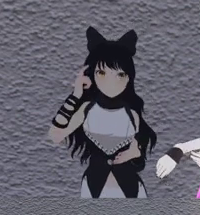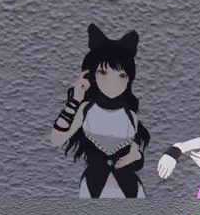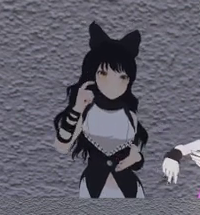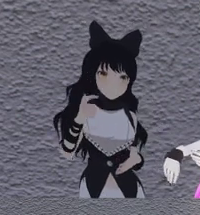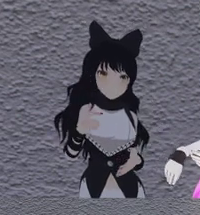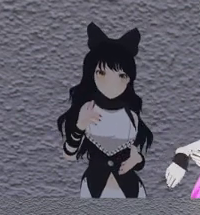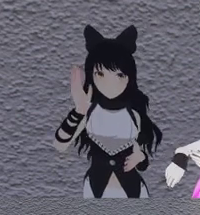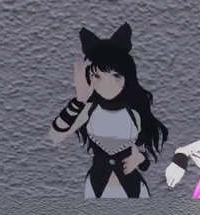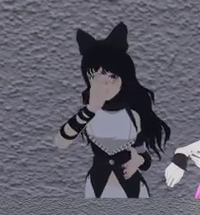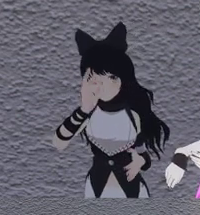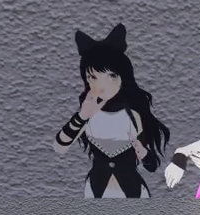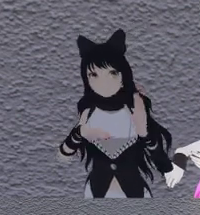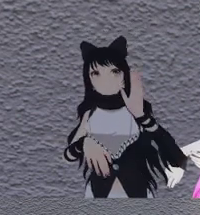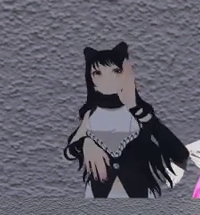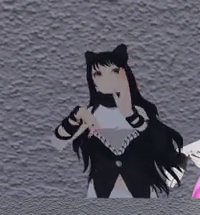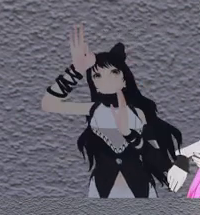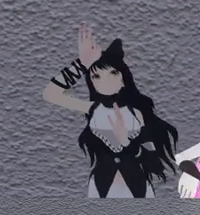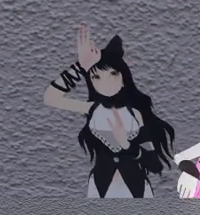me.